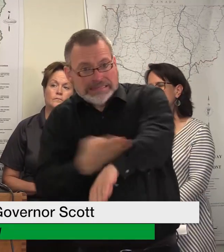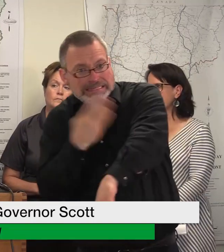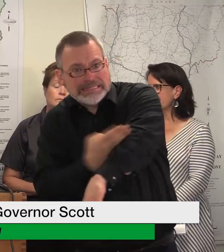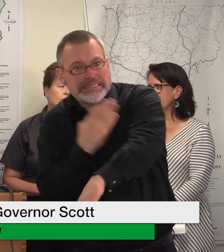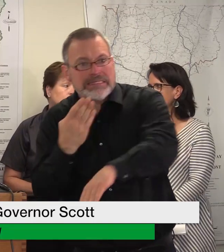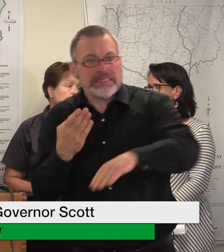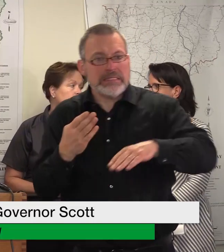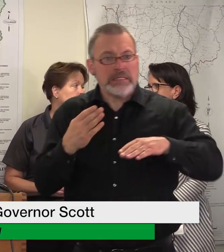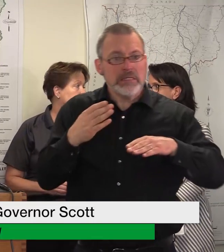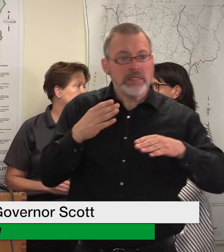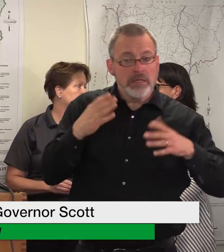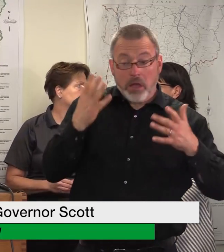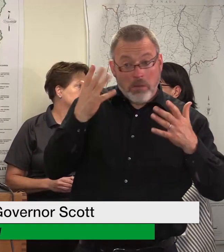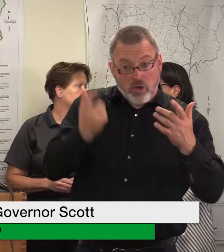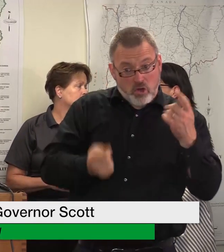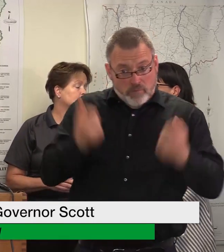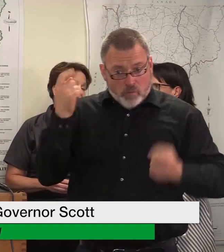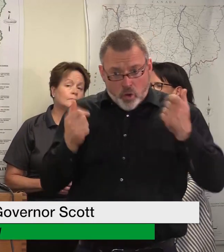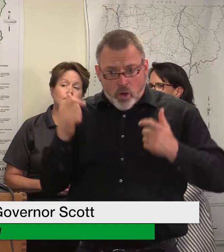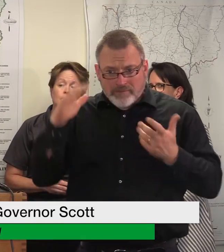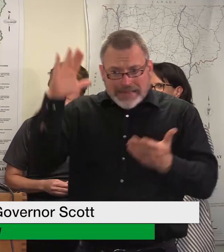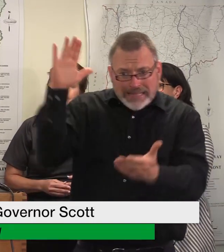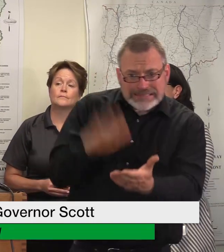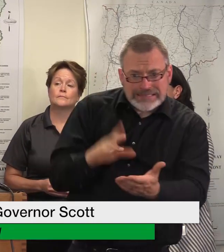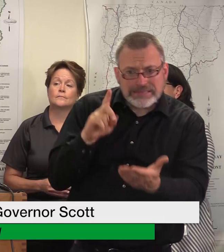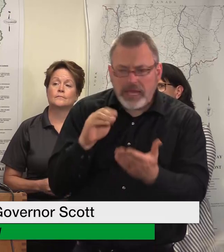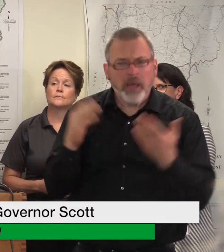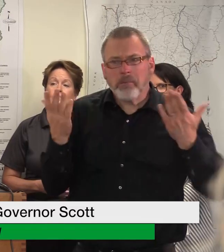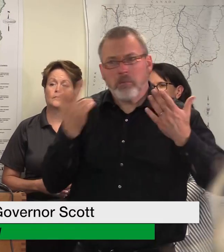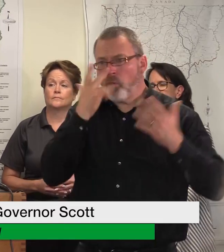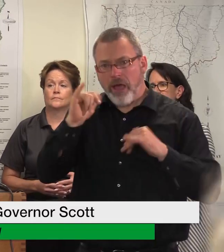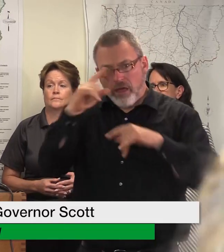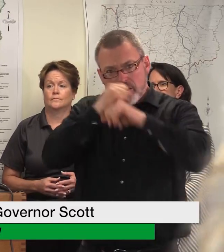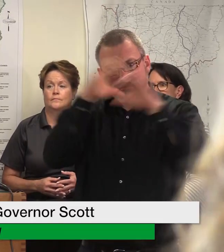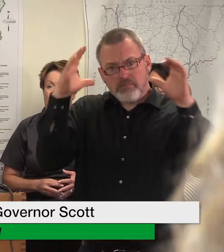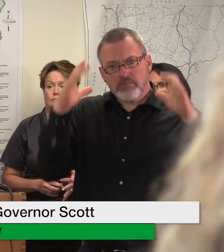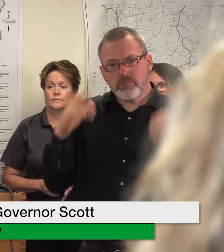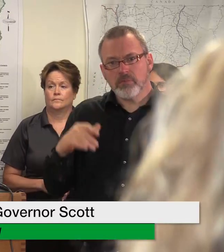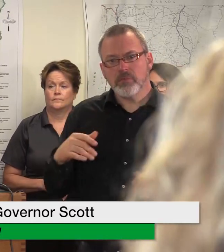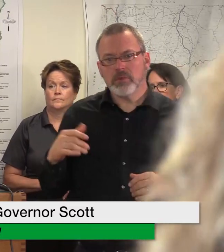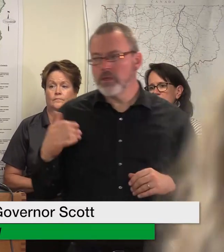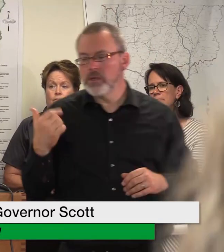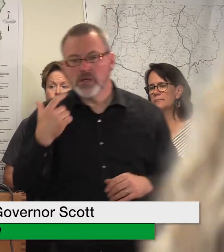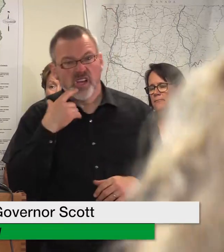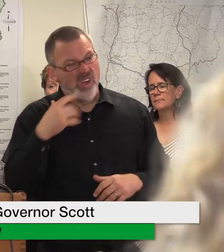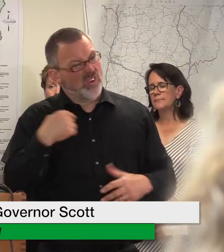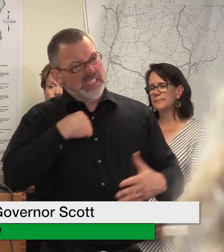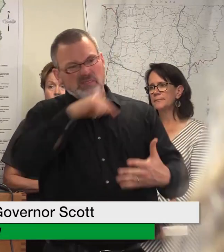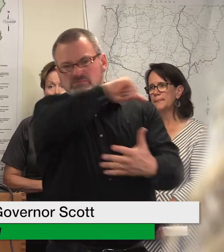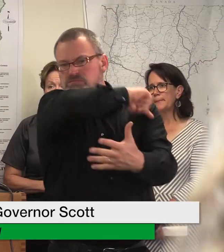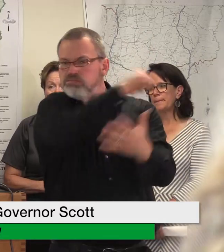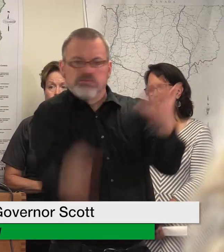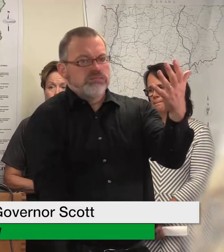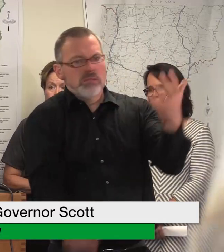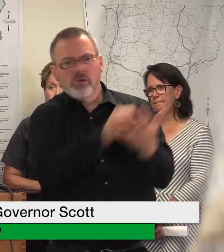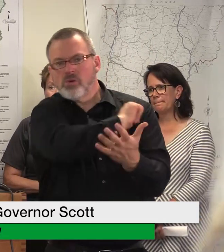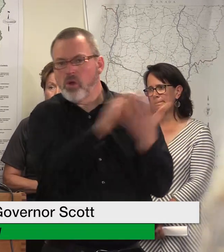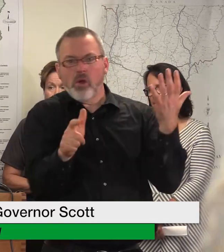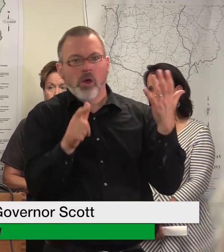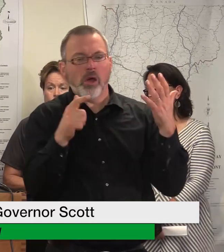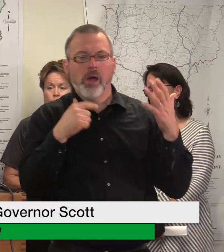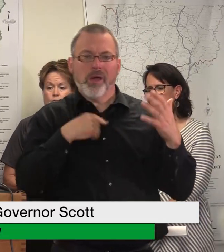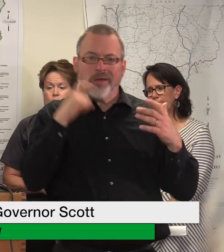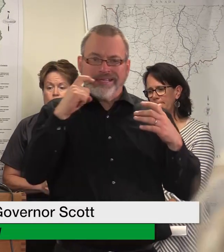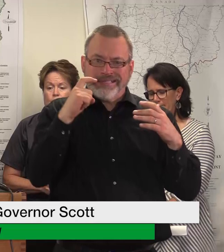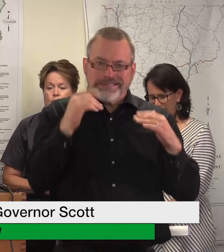above. Again, removing obstructions, upgrading culverts, doing things differently, moving